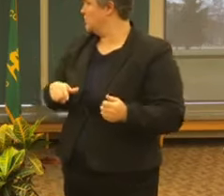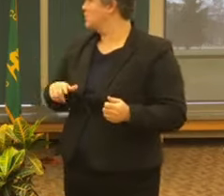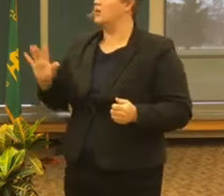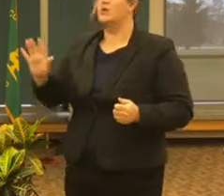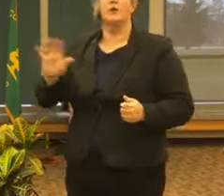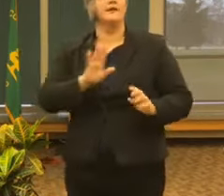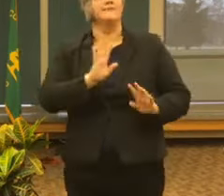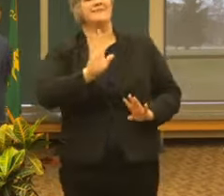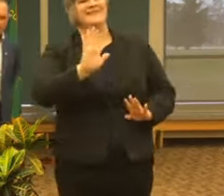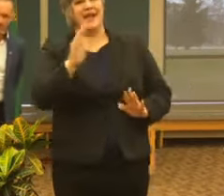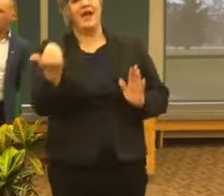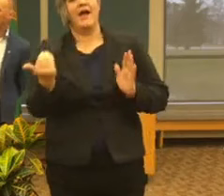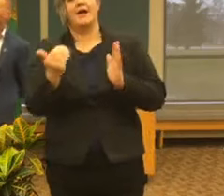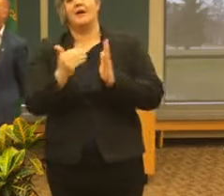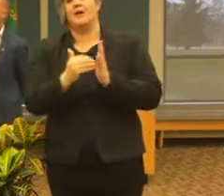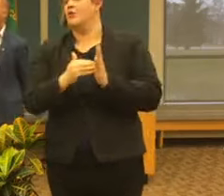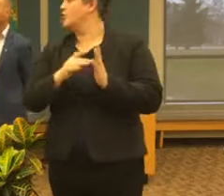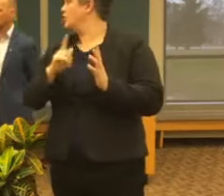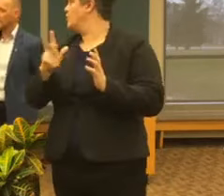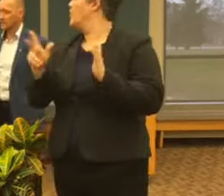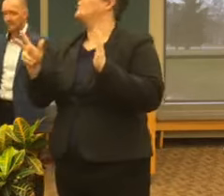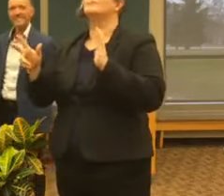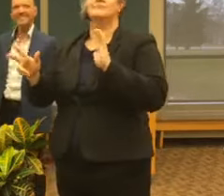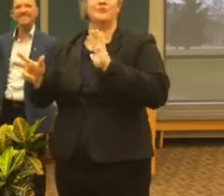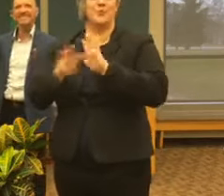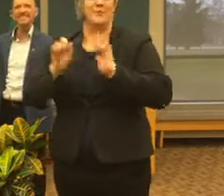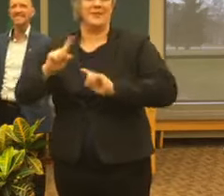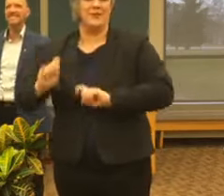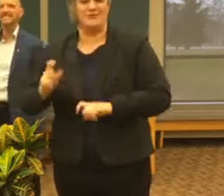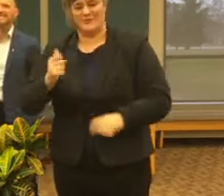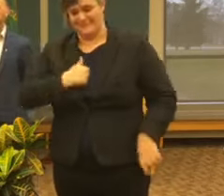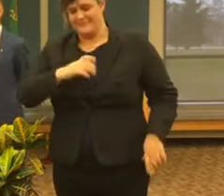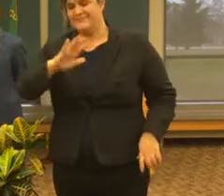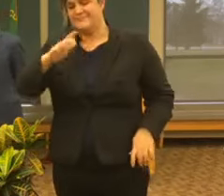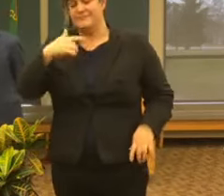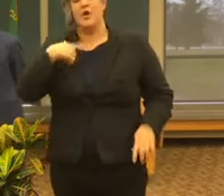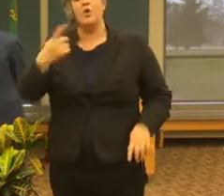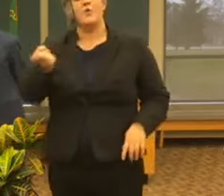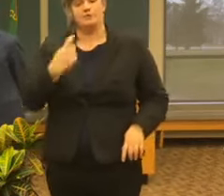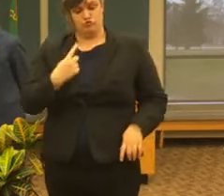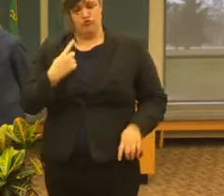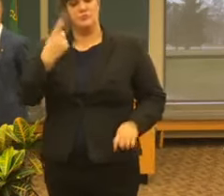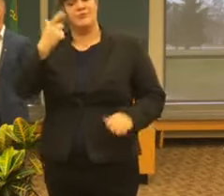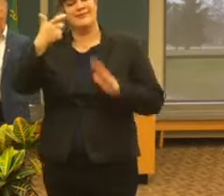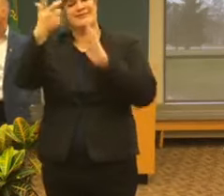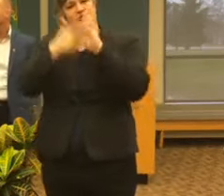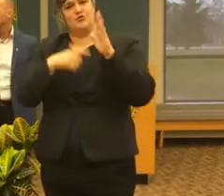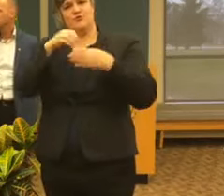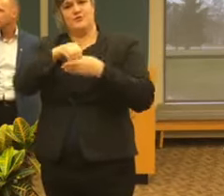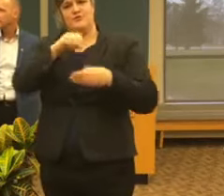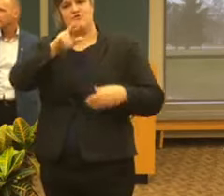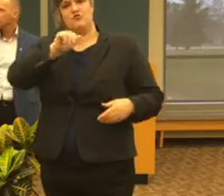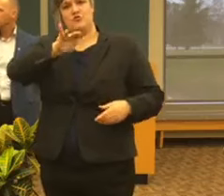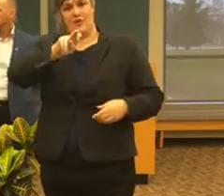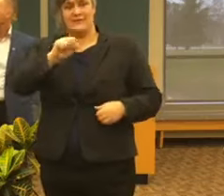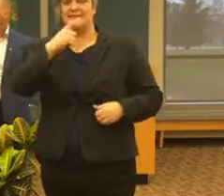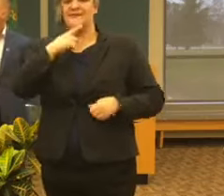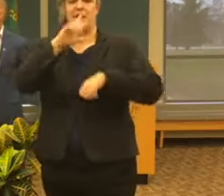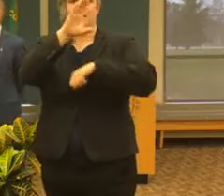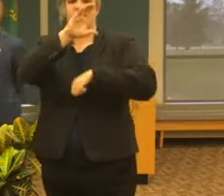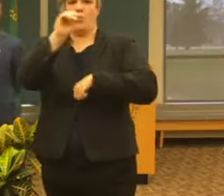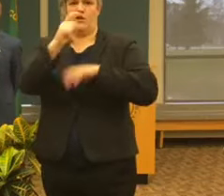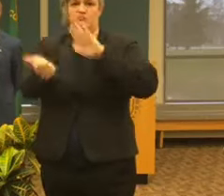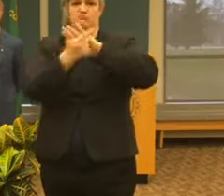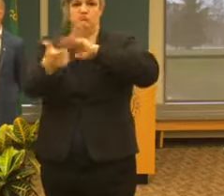So again, this is a recommendation for, okay, so the question was, is that there was an article in Cranes that said employers are not allowed to